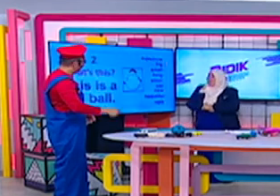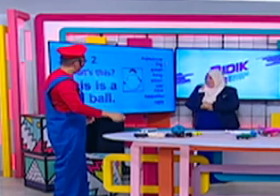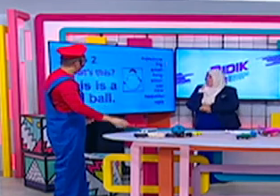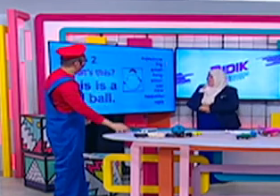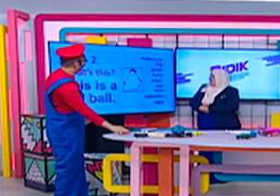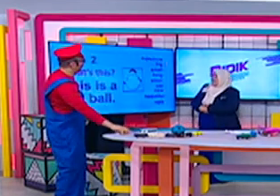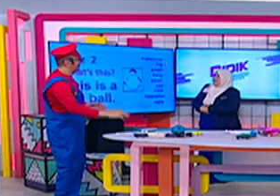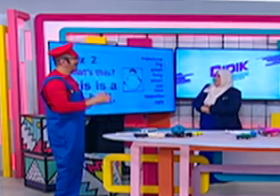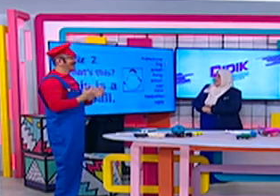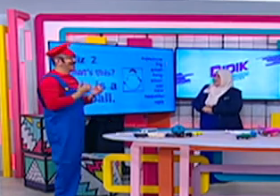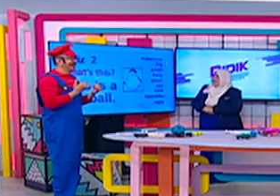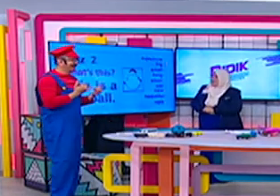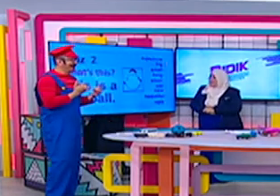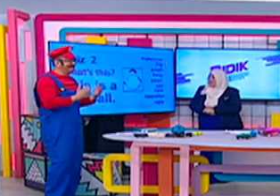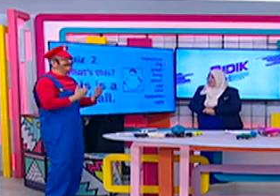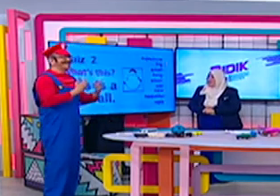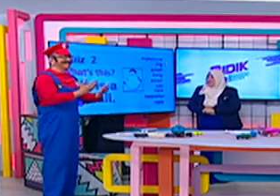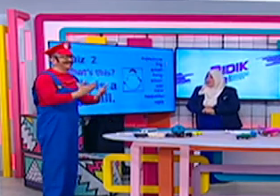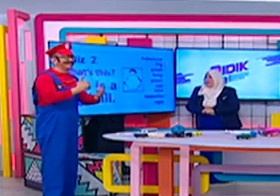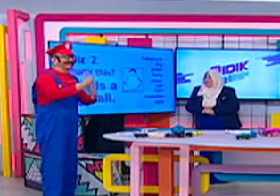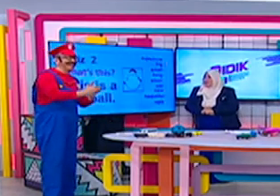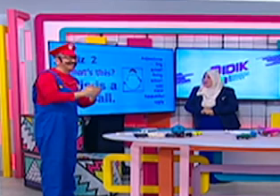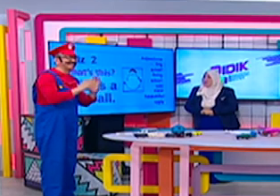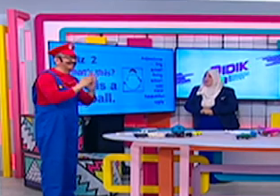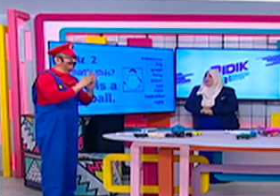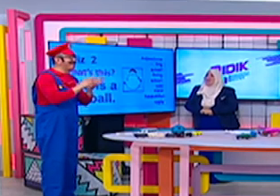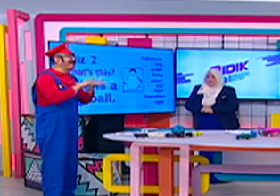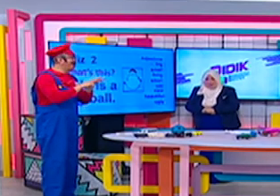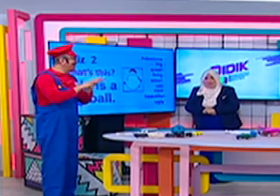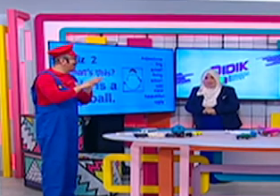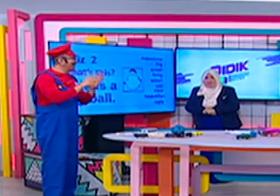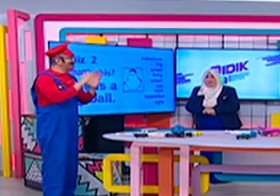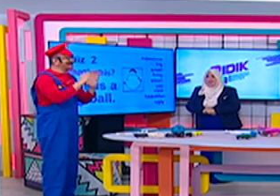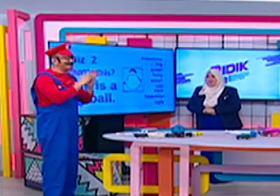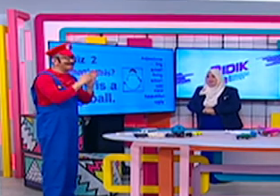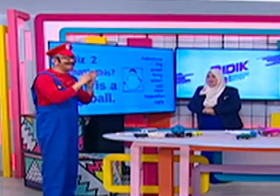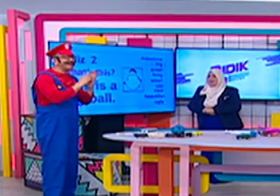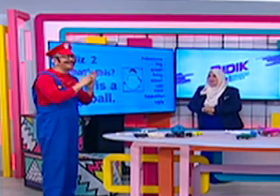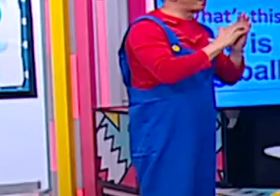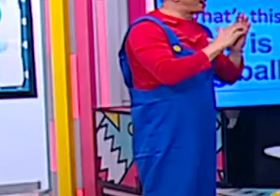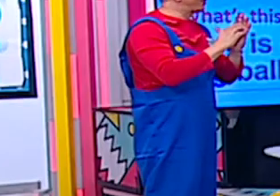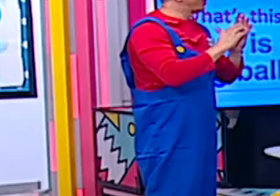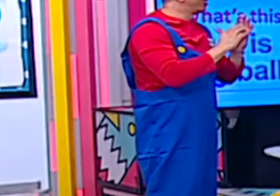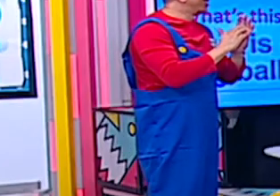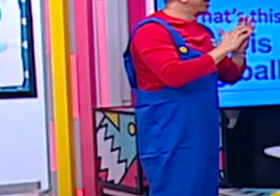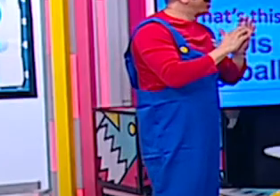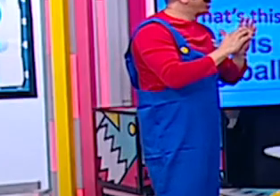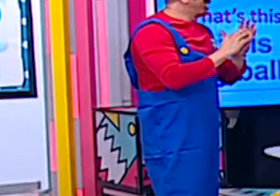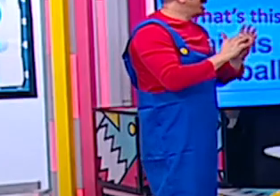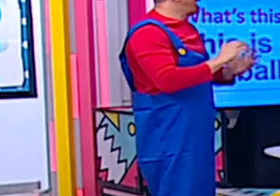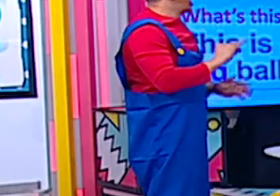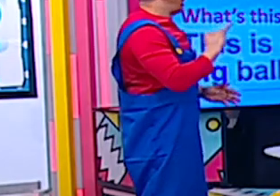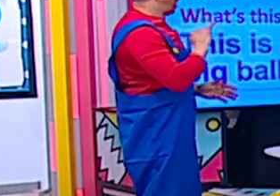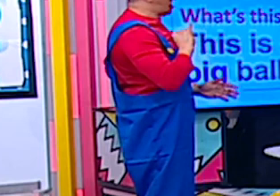Okay, now it's reading. Right. Now we proceed to next session, reading a simple paragraph. Yeah.